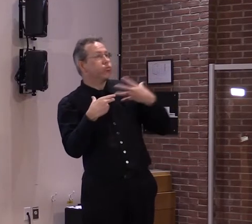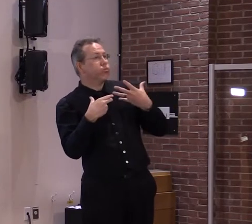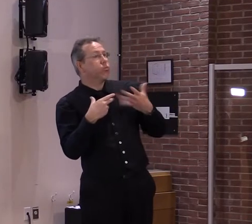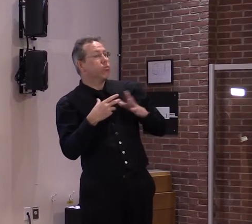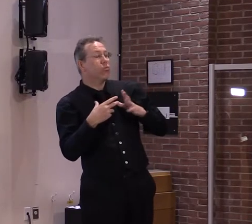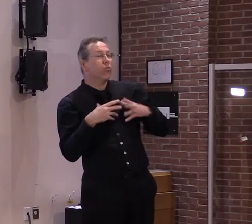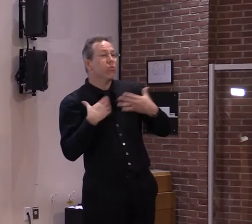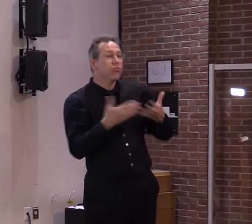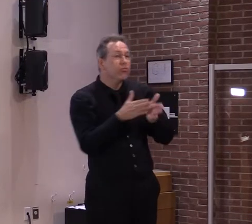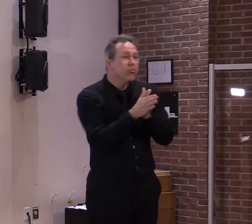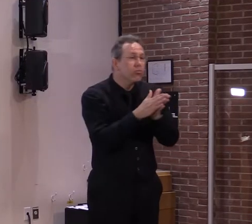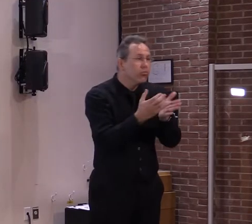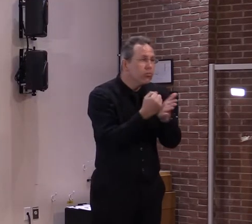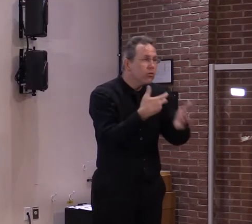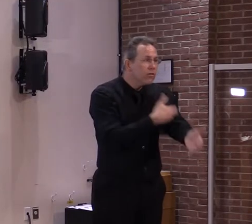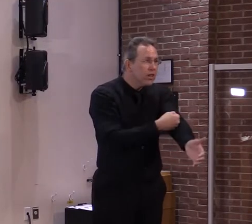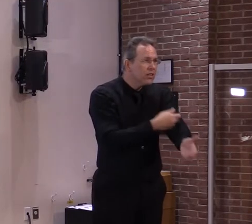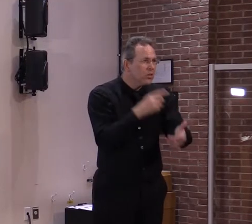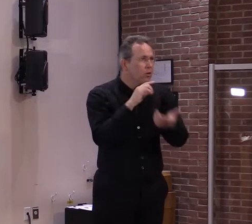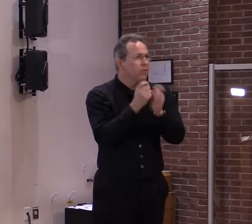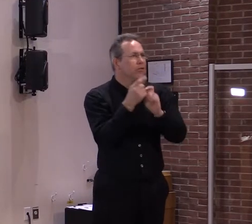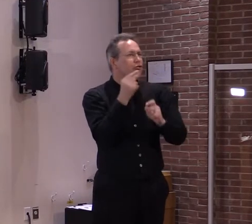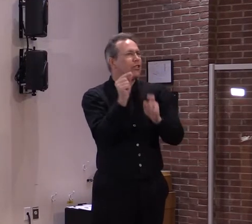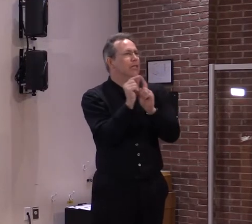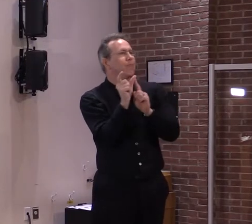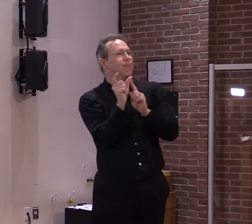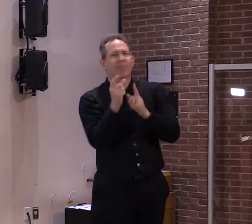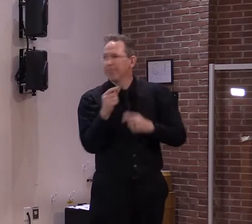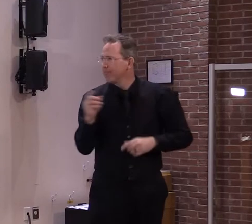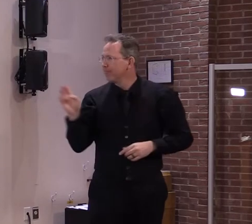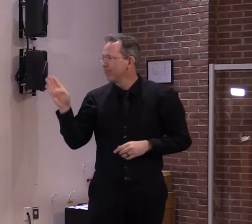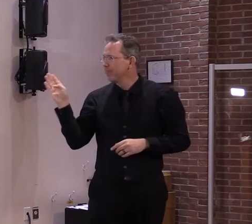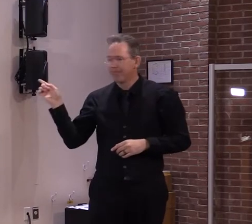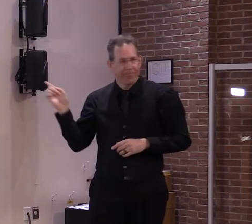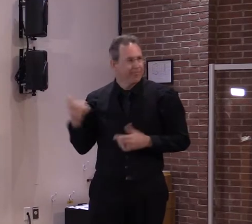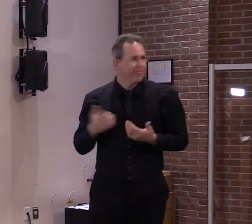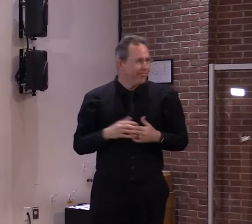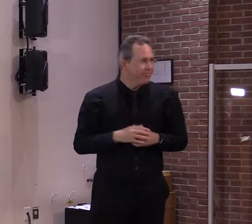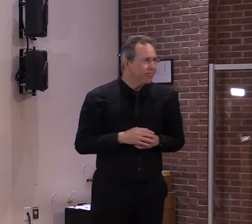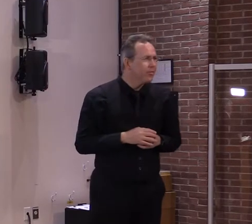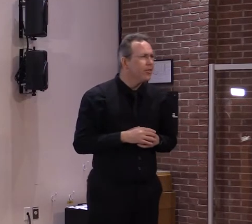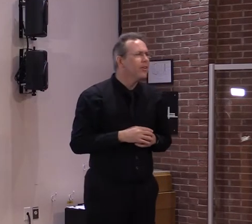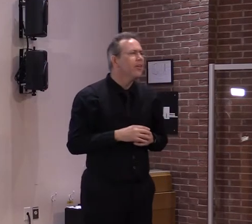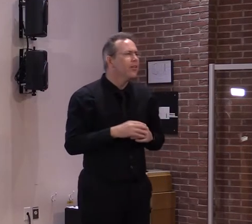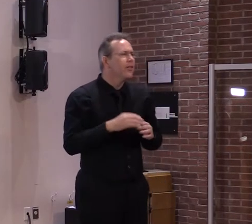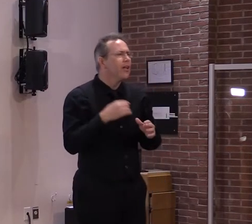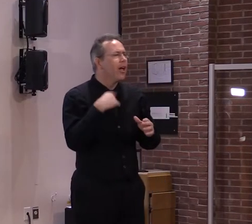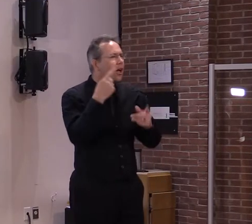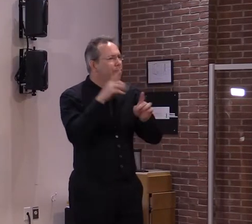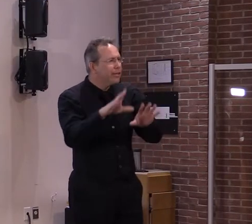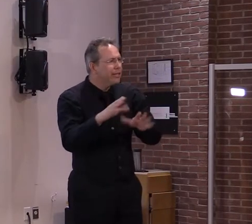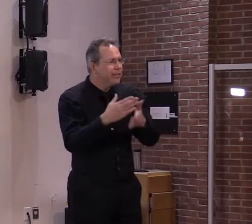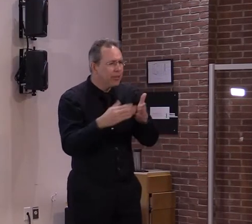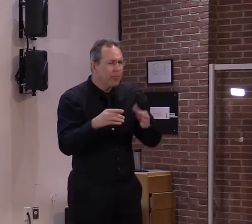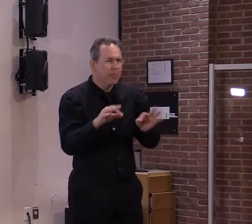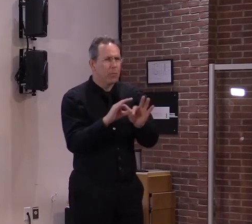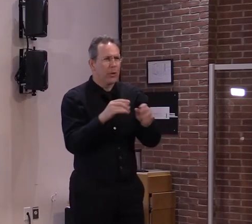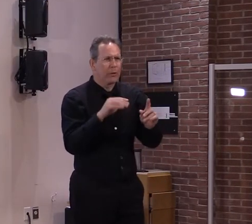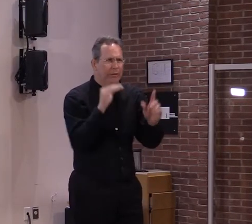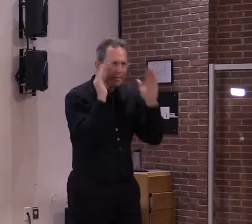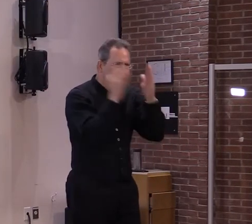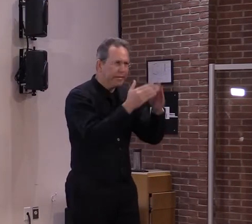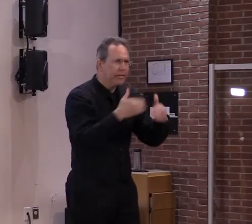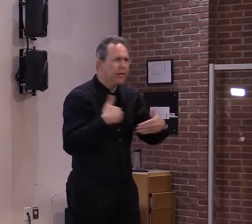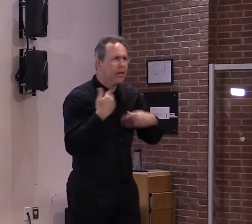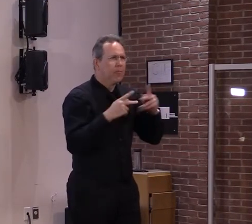graphic, but we want to make sure that they also hear from us that they need to get vaccinated. Not